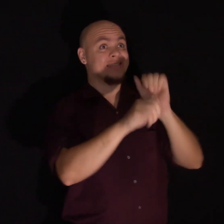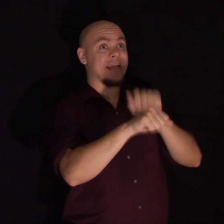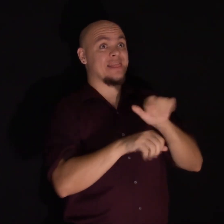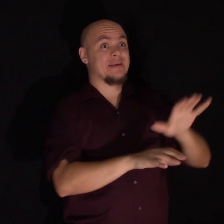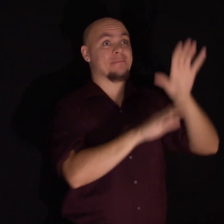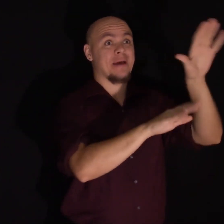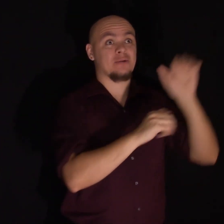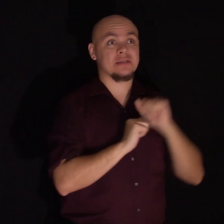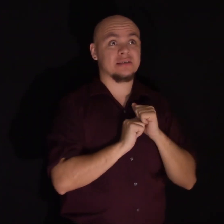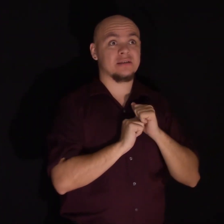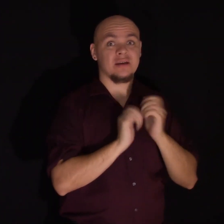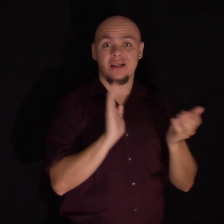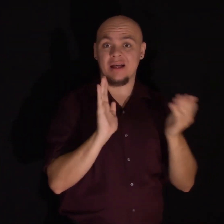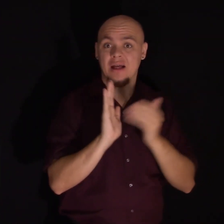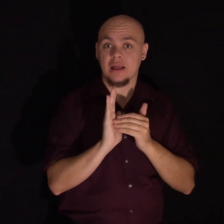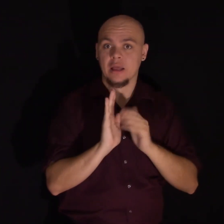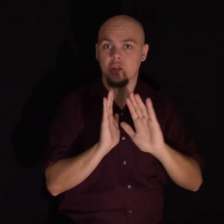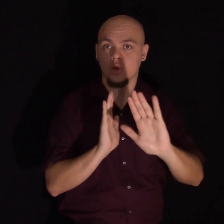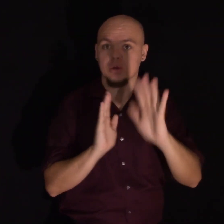There I was again, that choice.